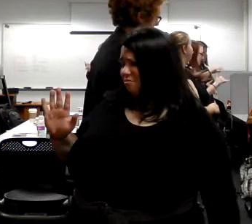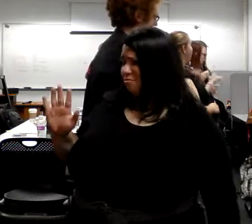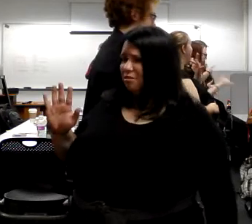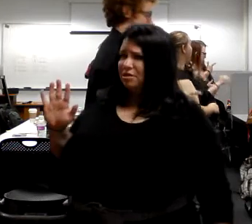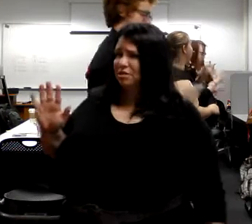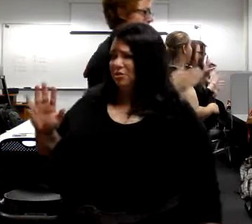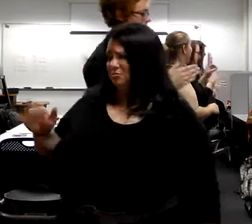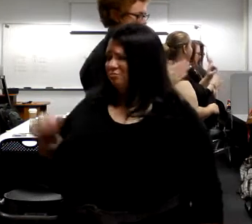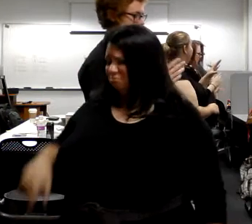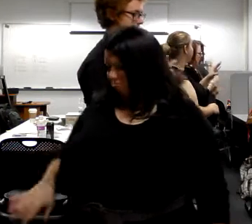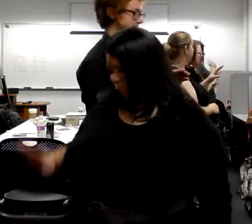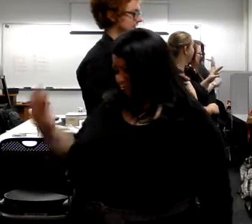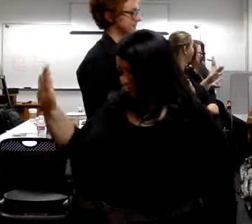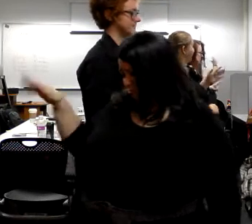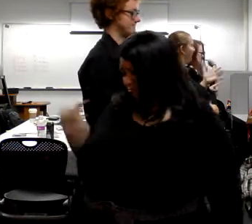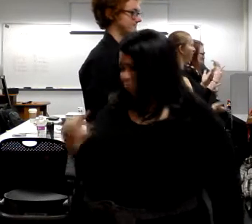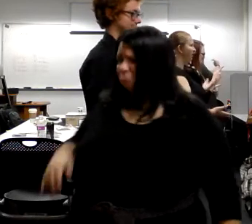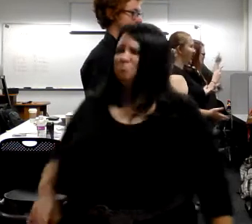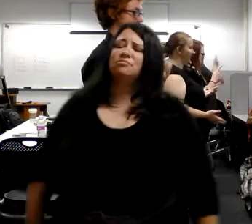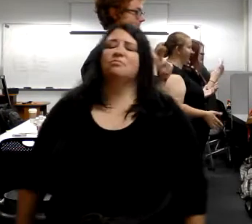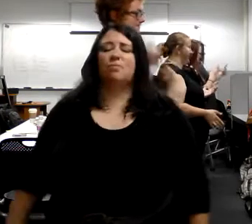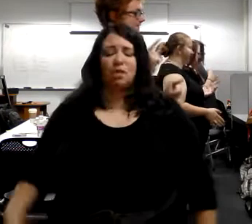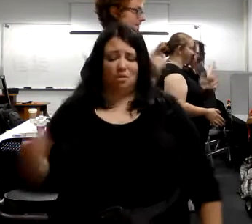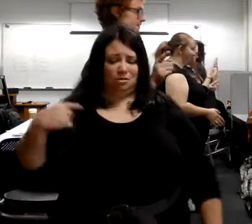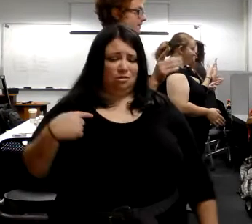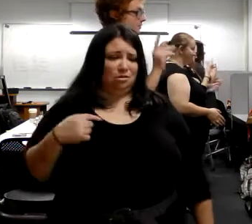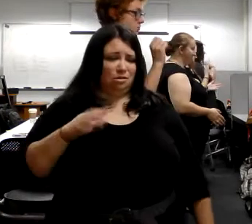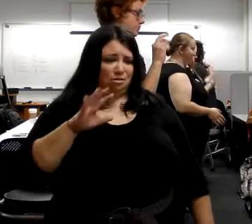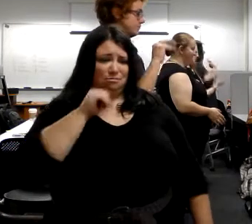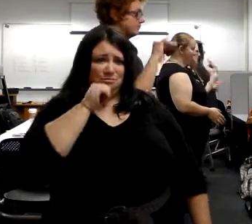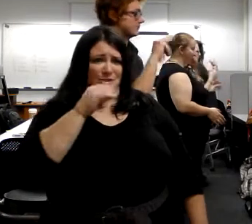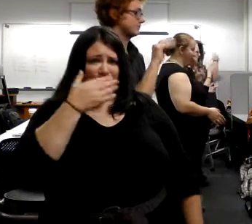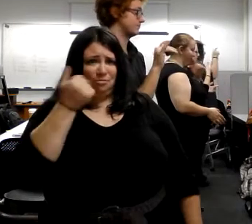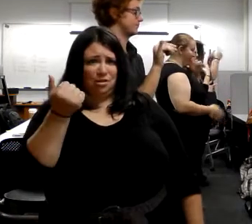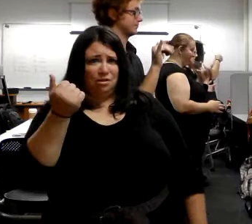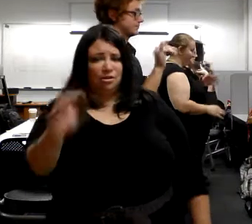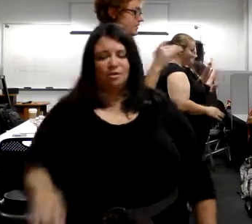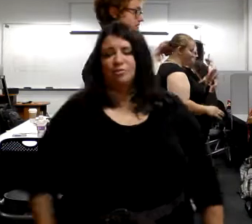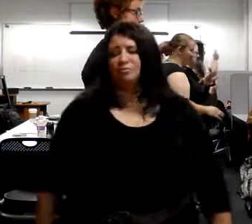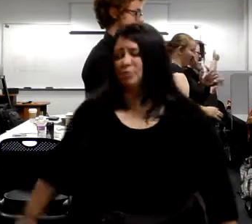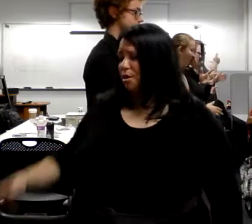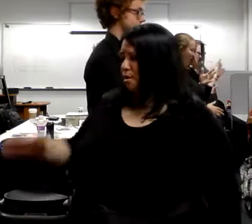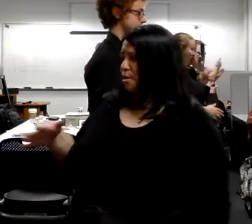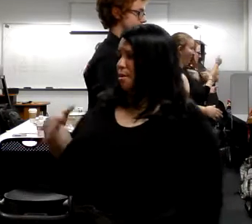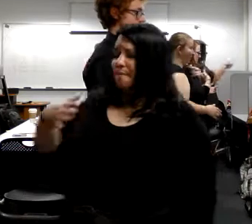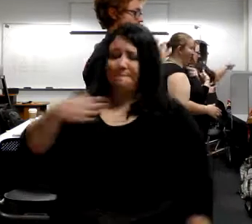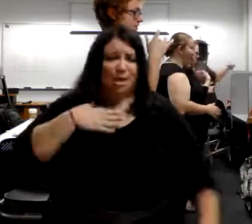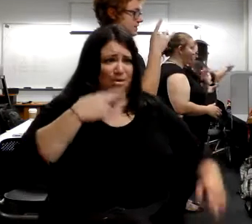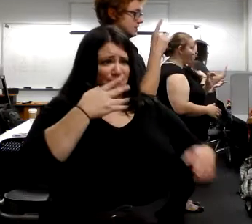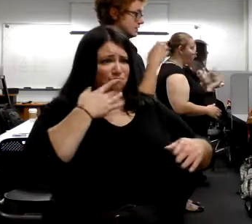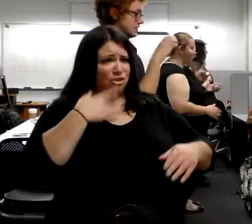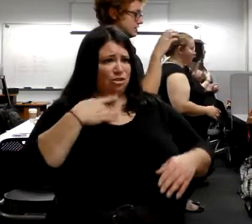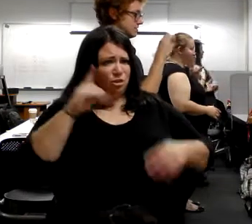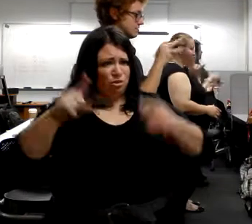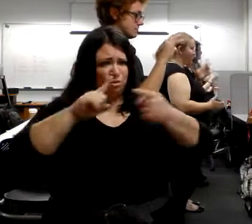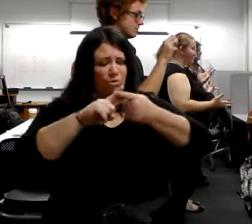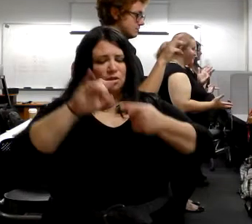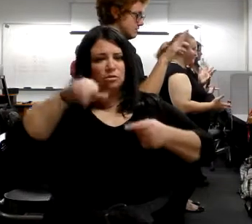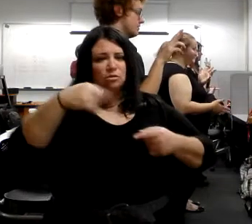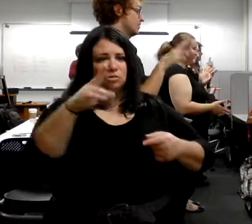than you type of voice, but she did. So I said back, my birthday's in June and I just turned 5. And then I added, just to be funny,